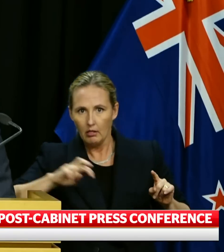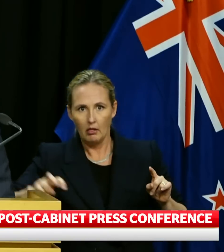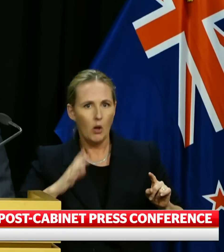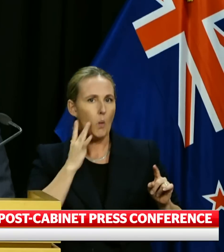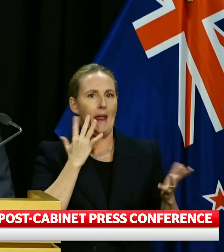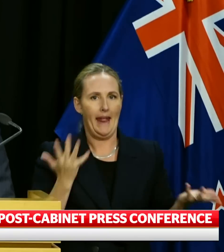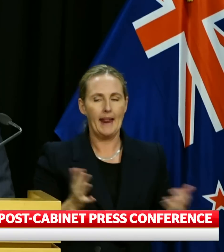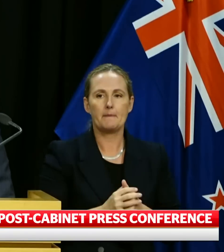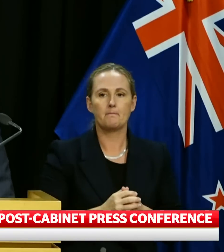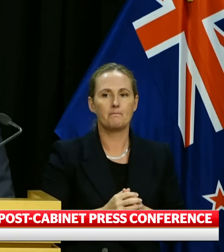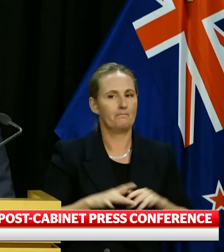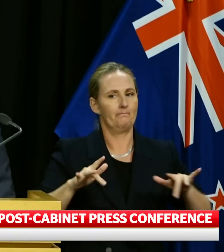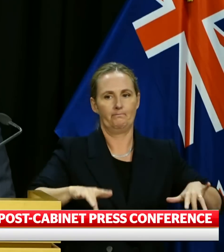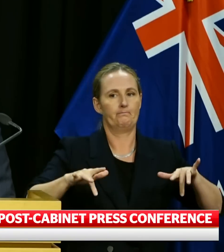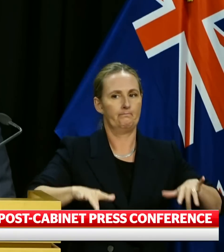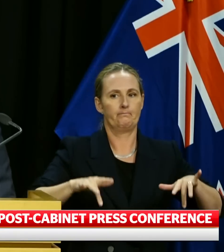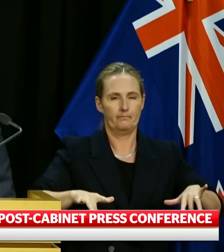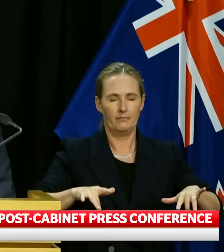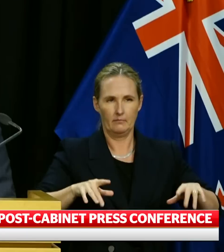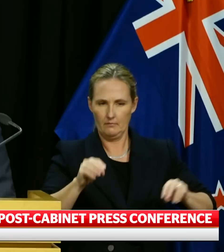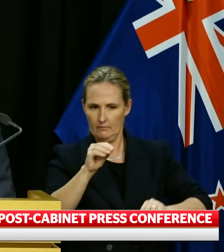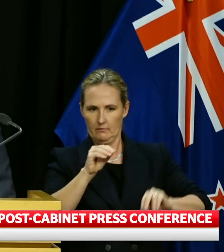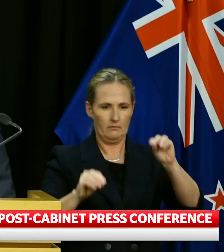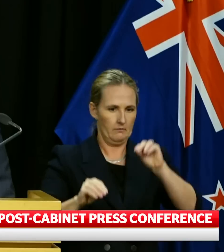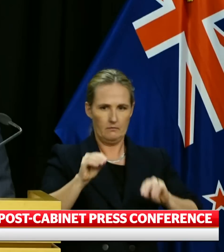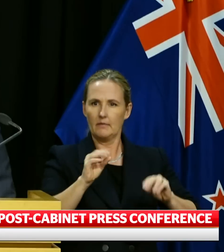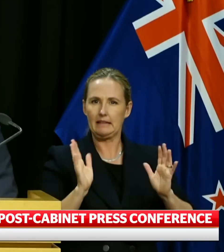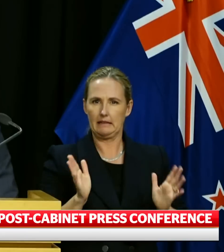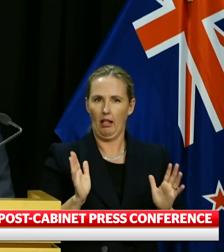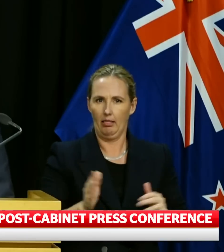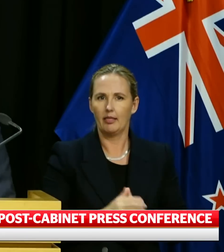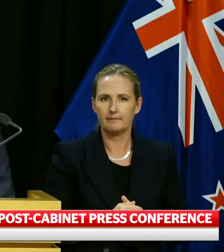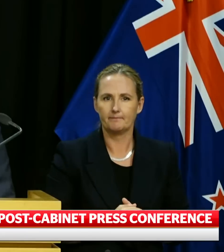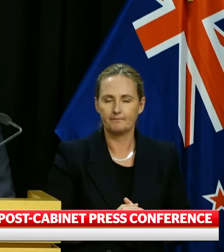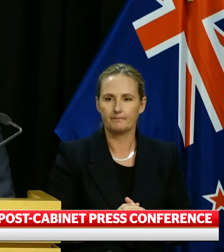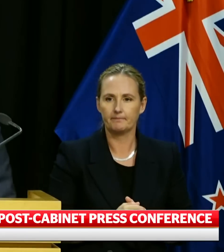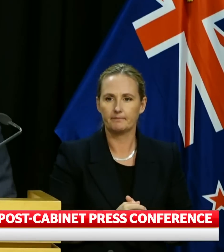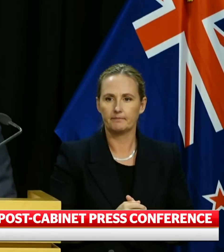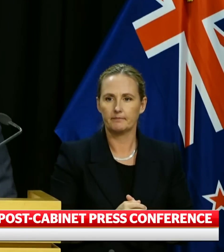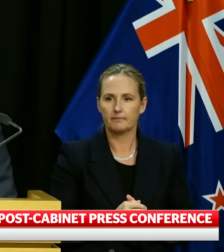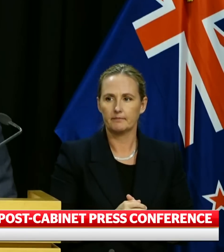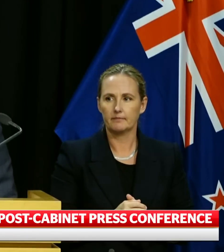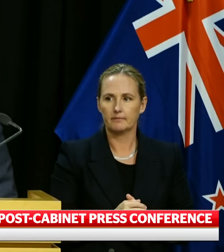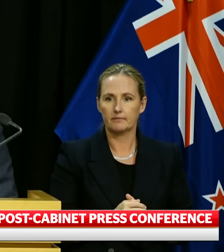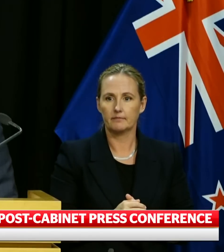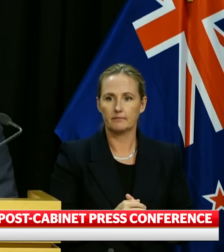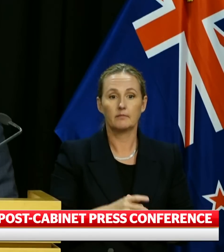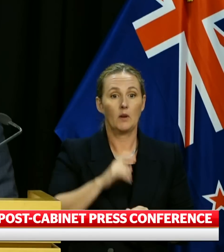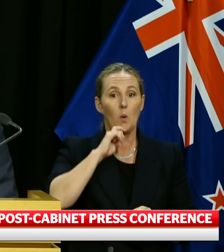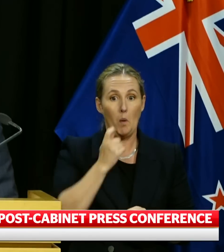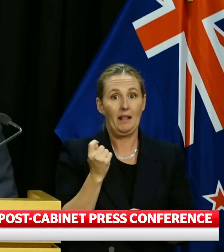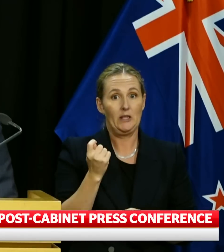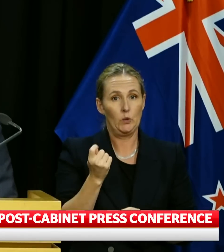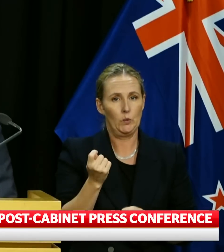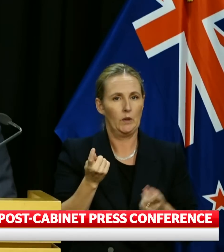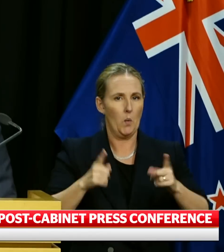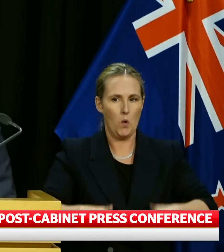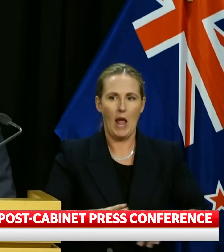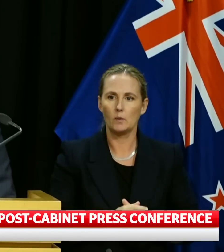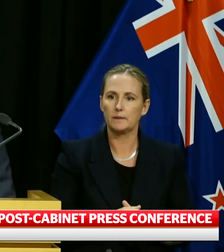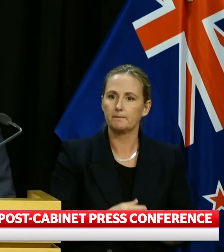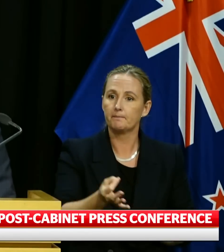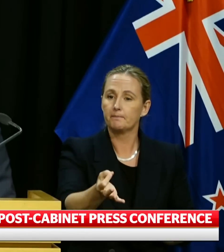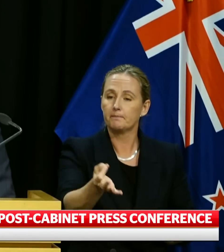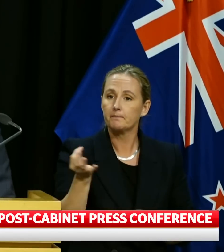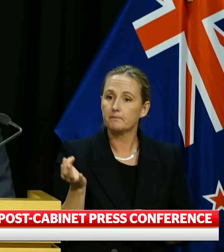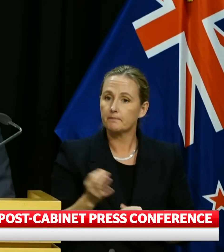I've indicated last week, there's still a lot of moving parts around that, but we'll sit down and have a conversation about it. It causes you any